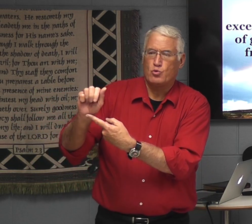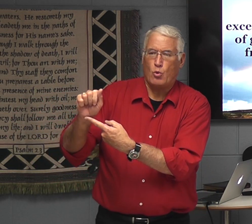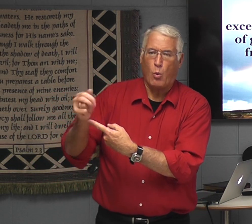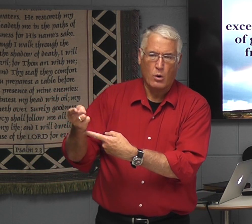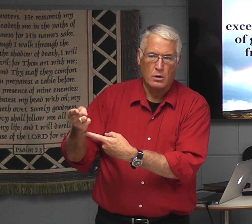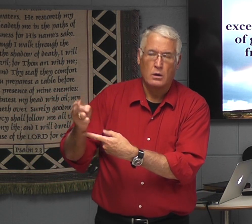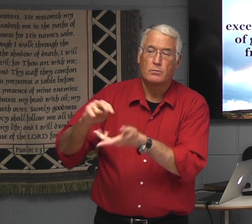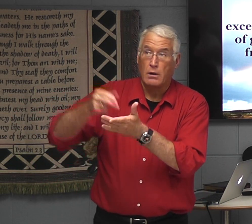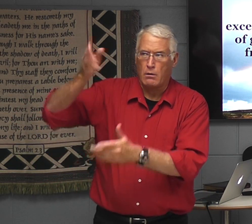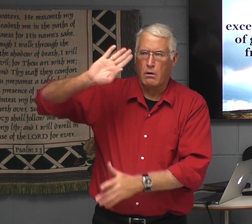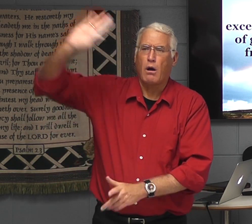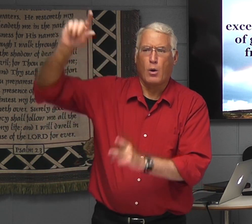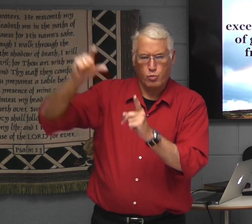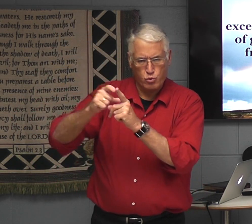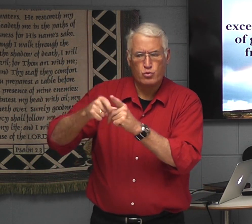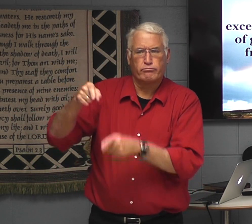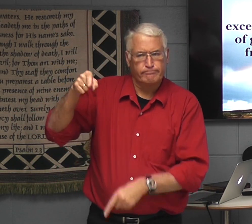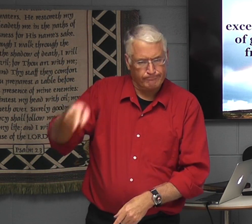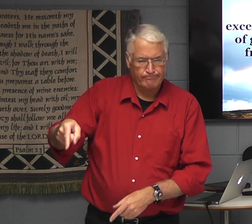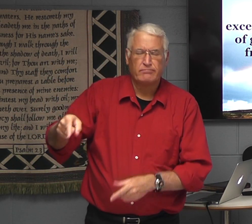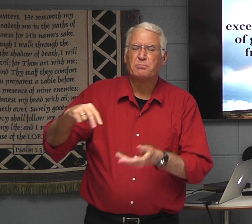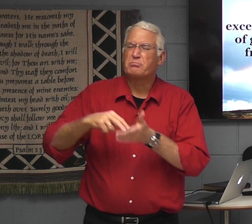They made sense and they wrote the Talmud.